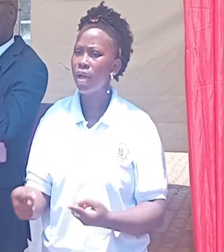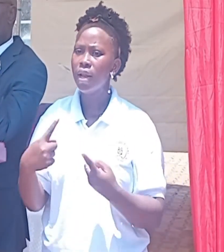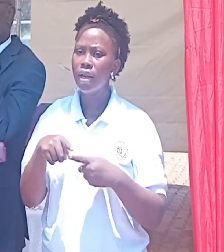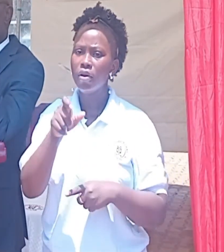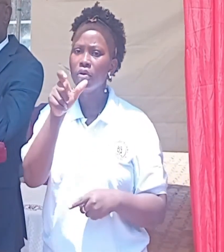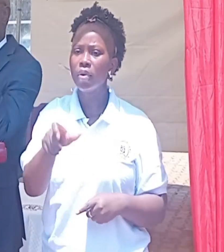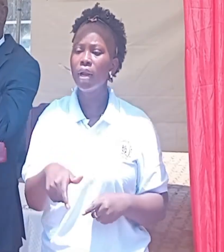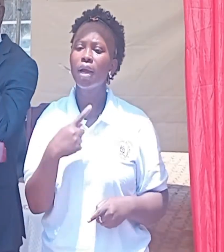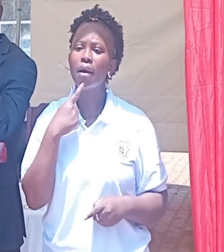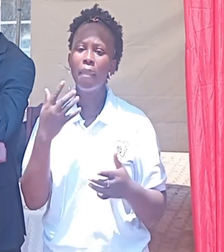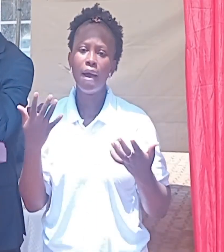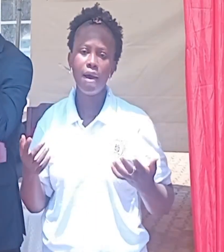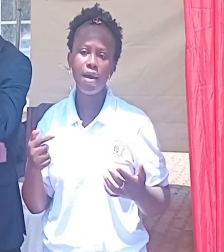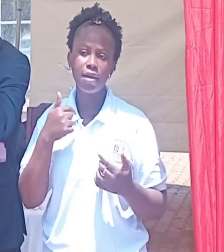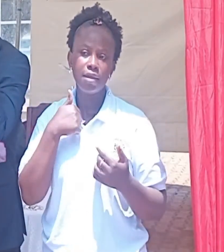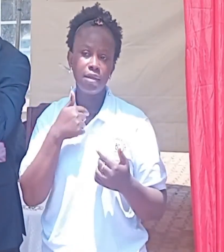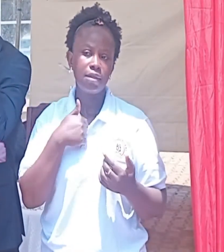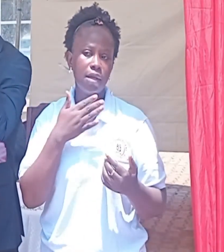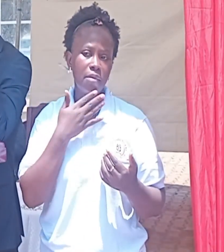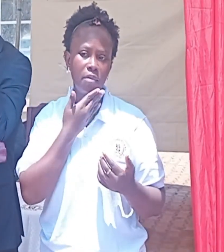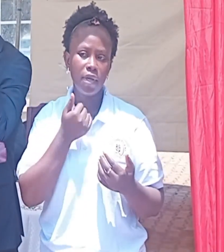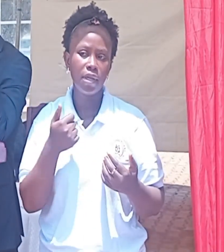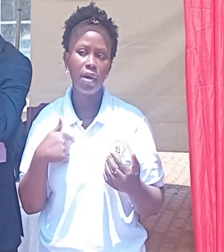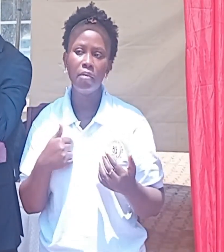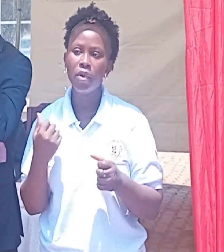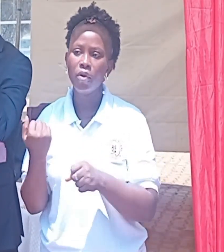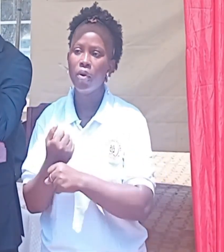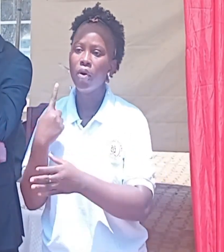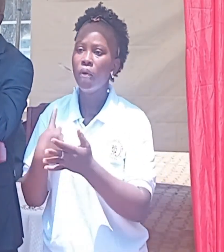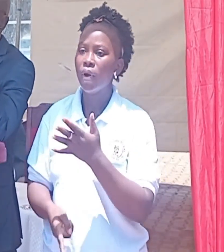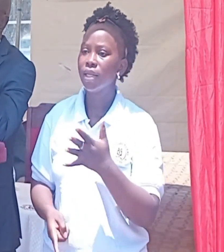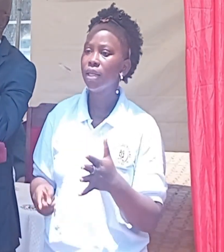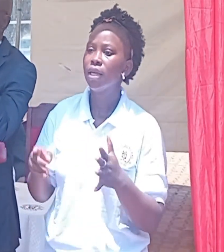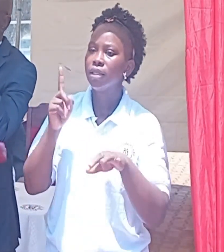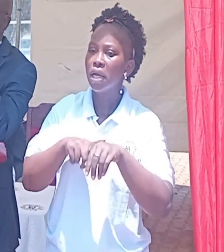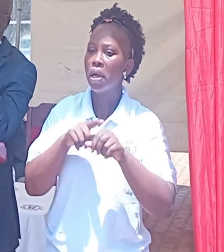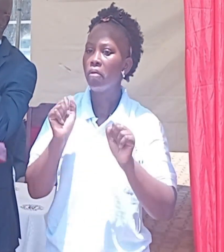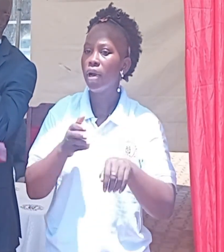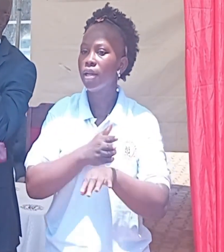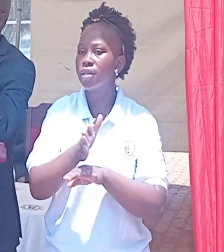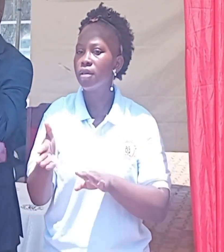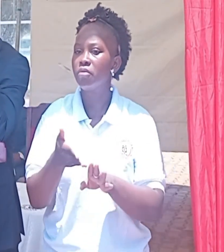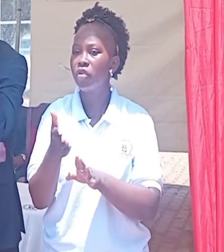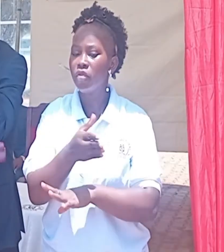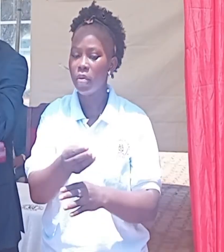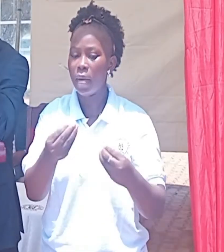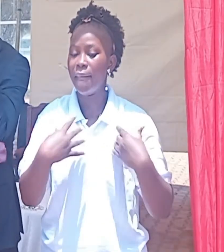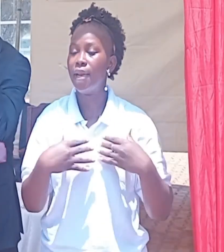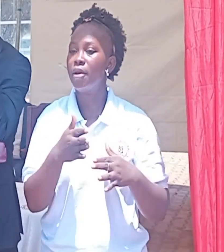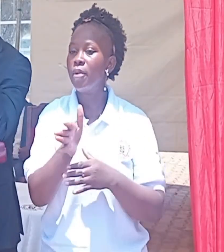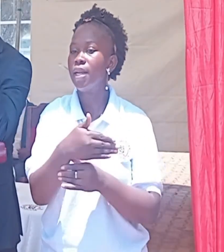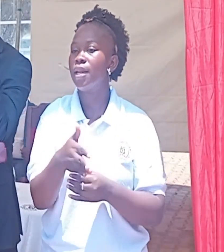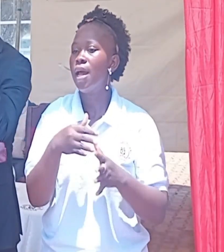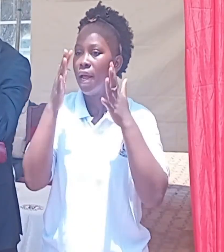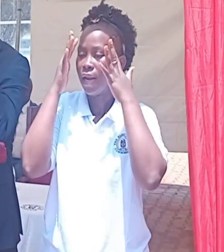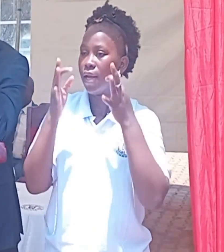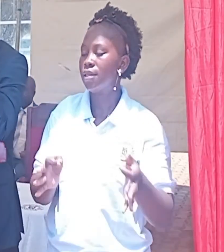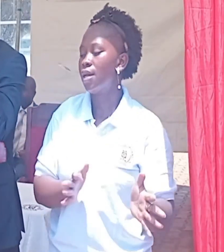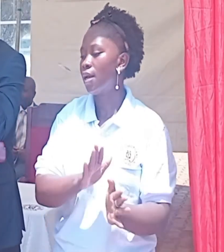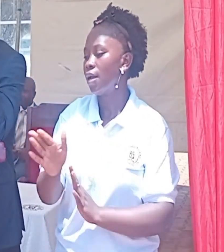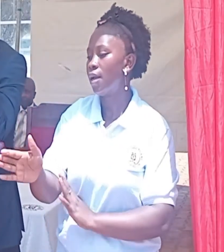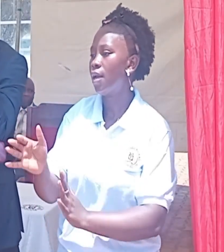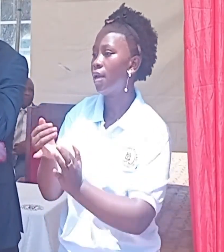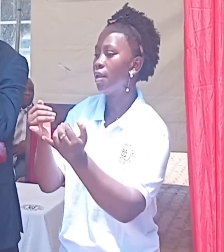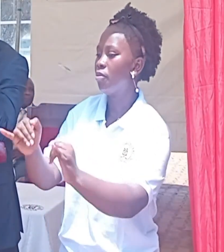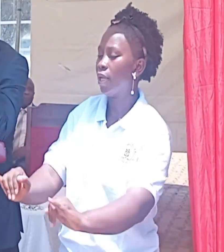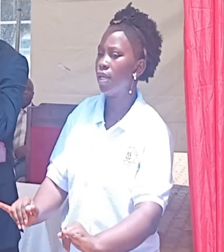ngina okwerinda kubanga ebintu bino ebiseera biyinza okuggwayo nga tebanatereeza byokunziriza bendera. N'asala okwesimba nga